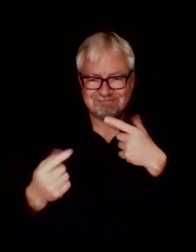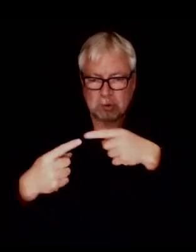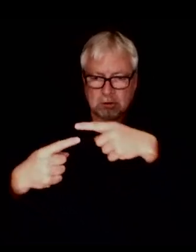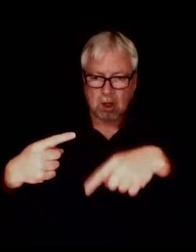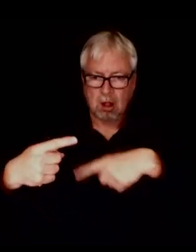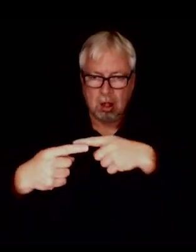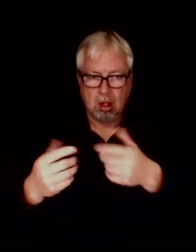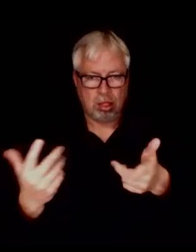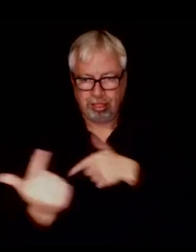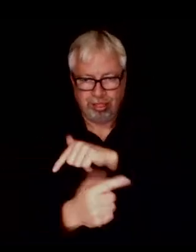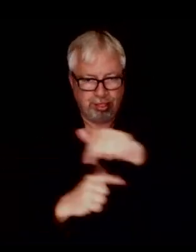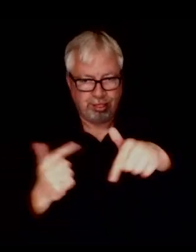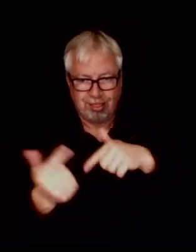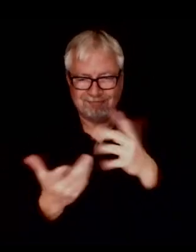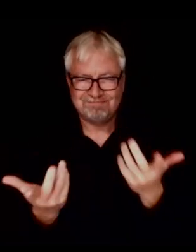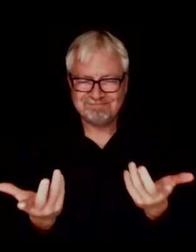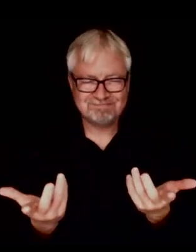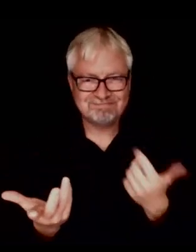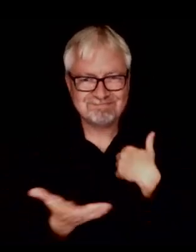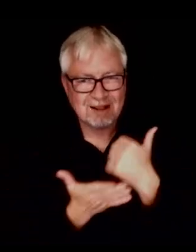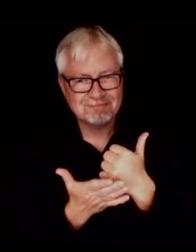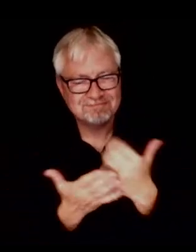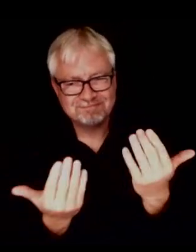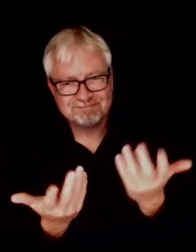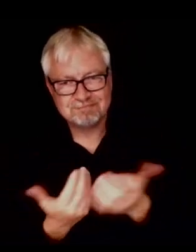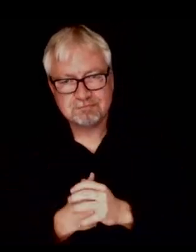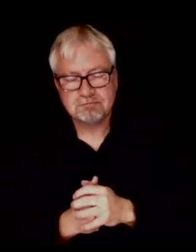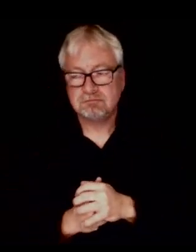It's a fair question, and certainly